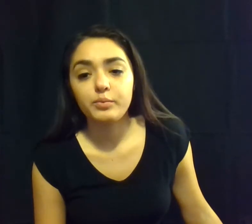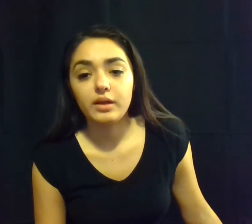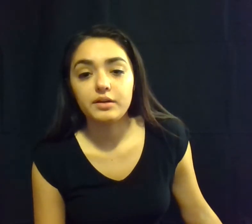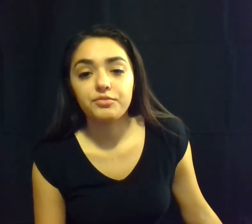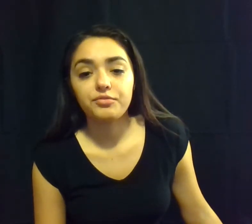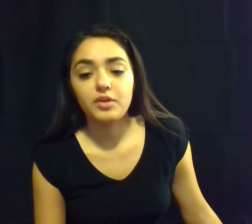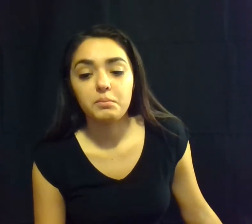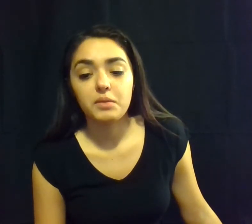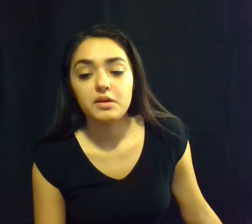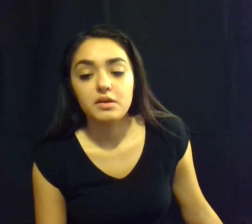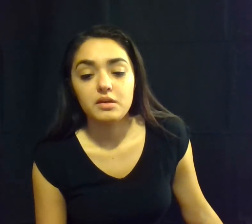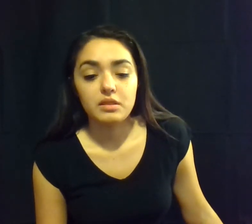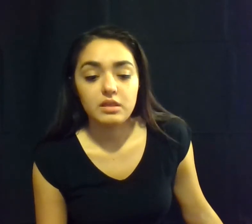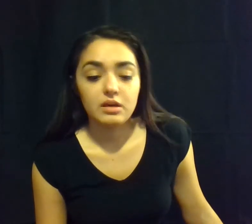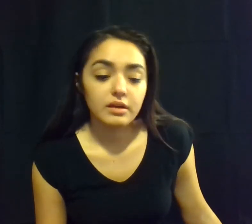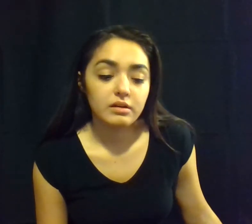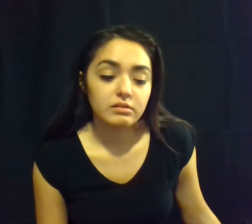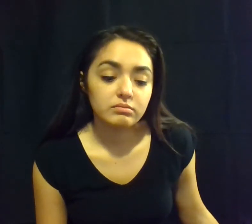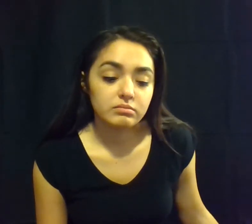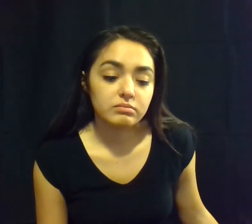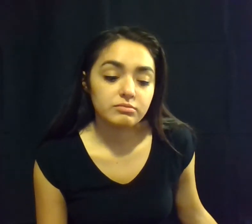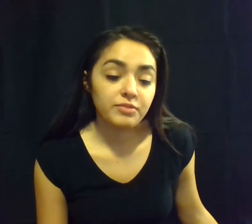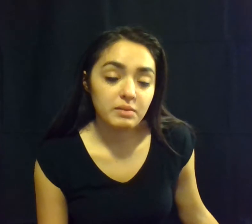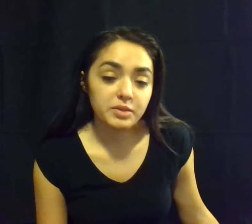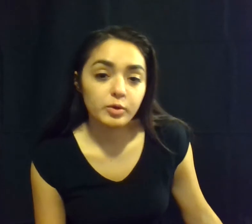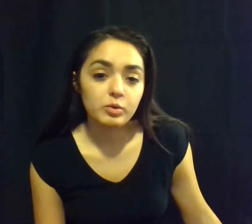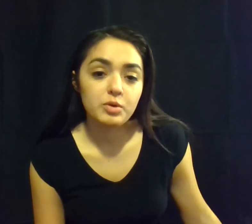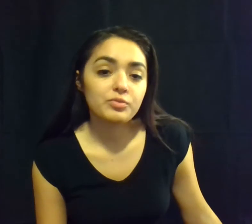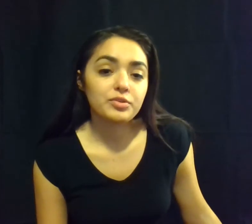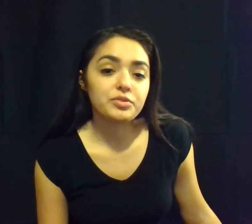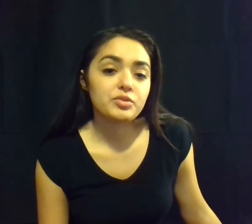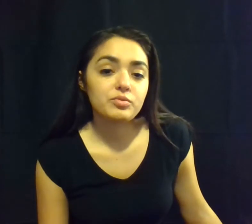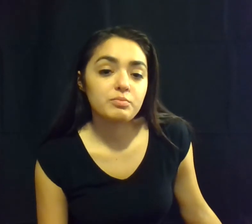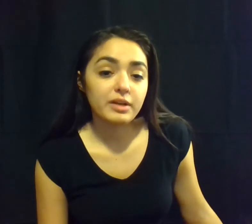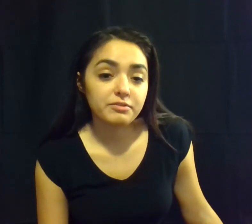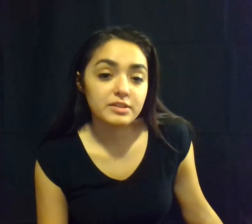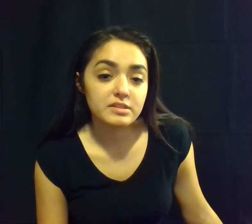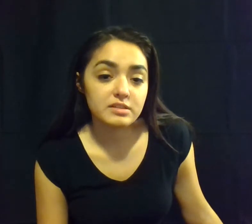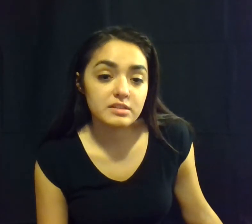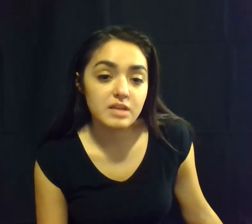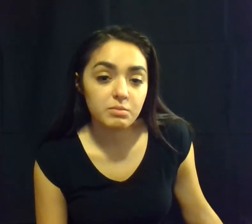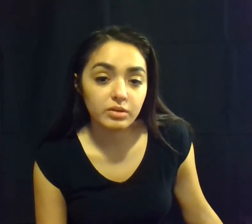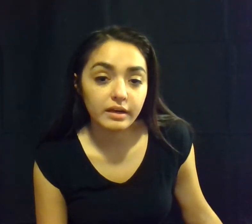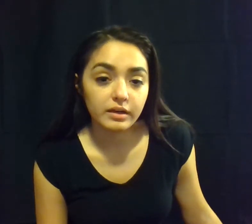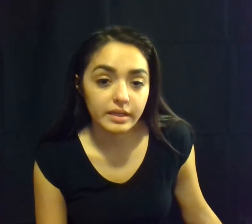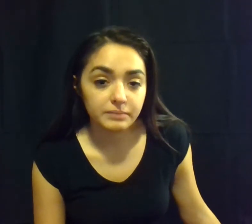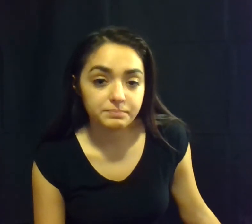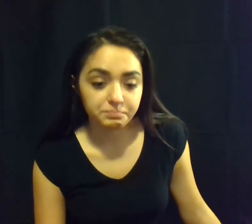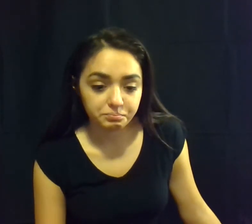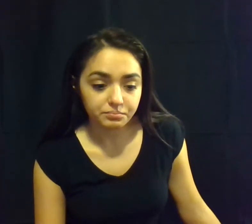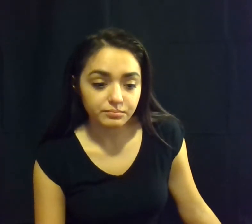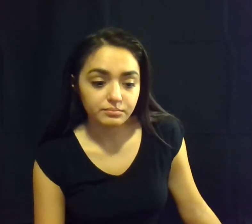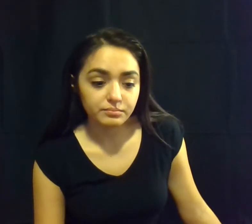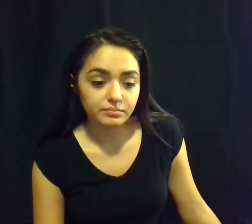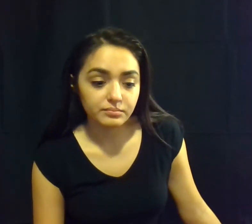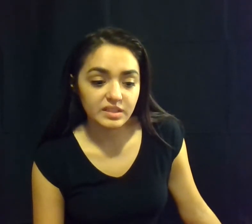run from the family room over to the breakfast table area, and